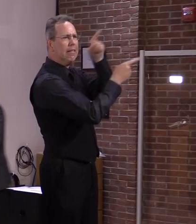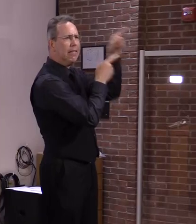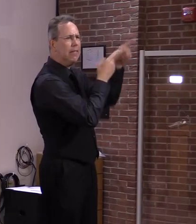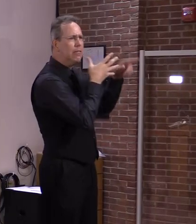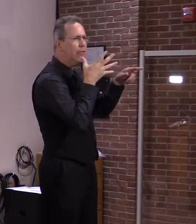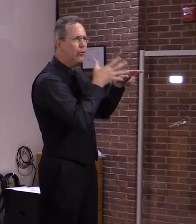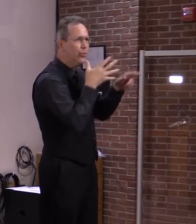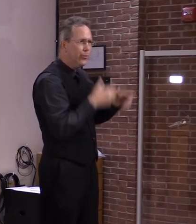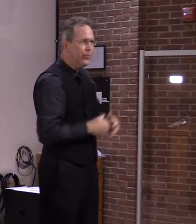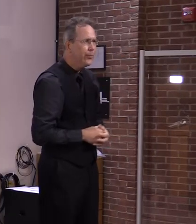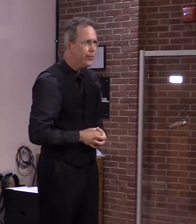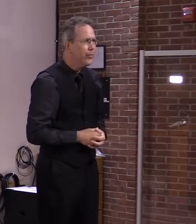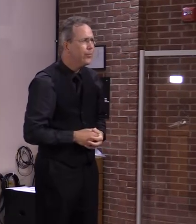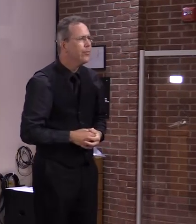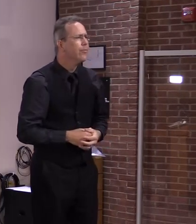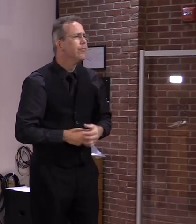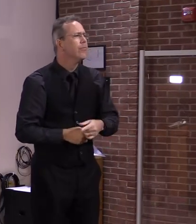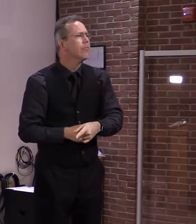rest of that.